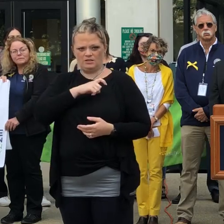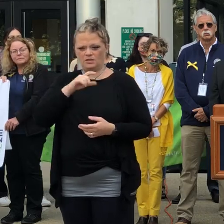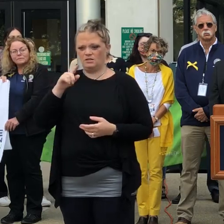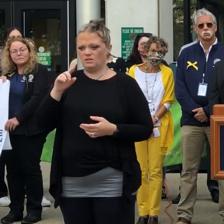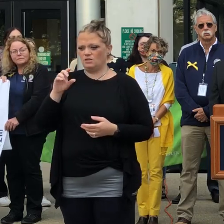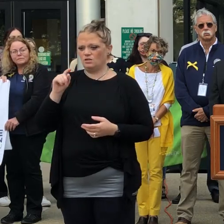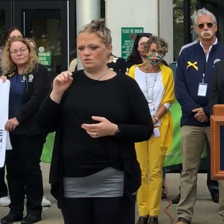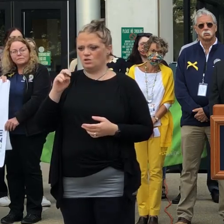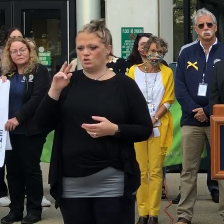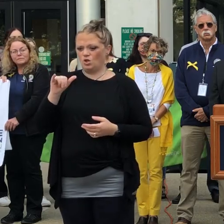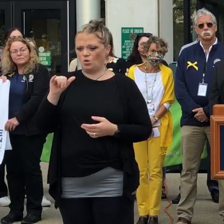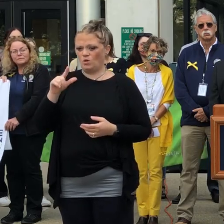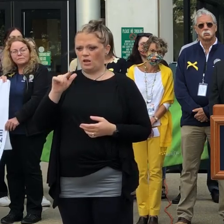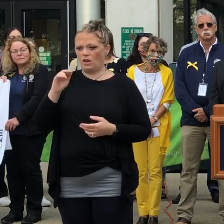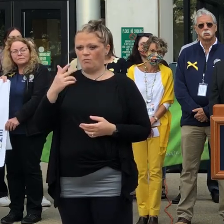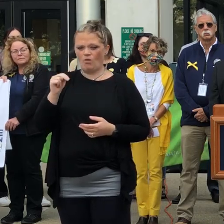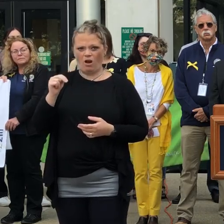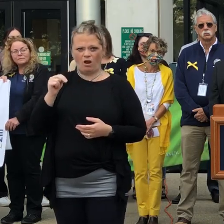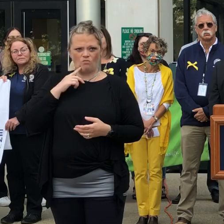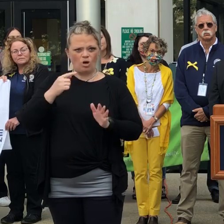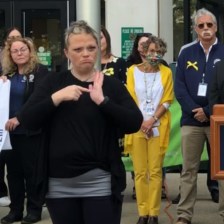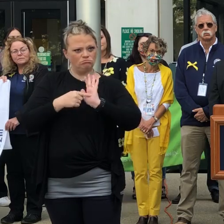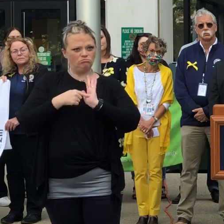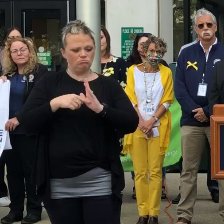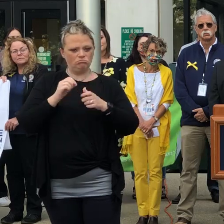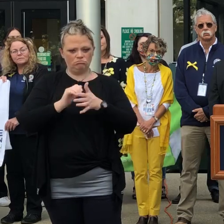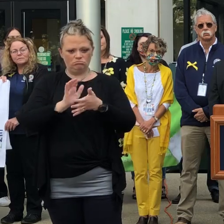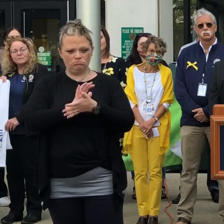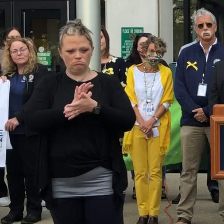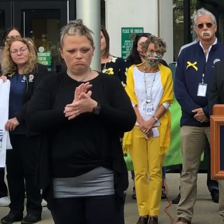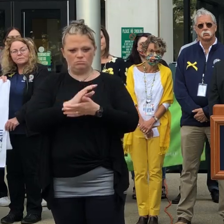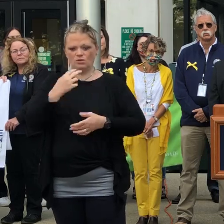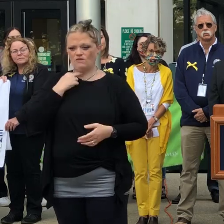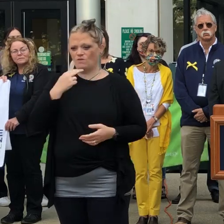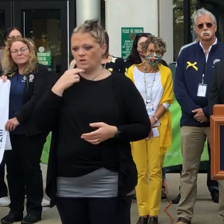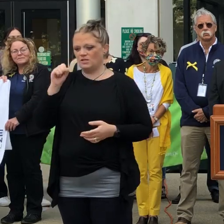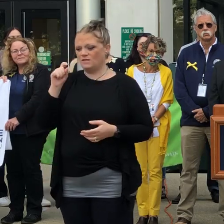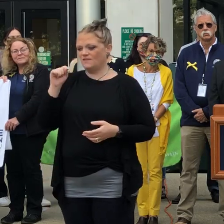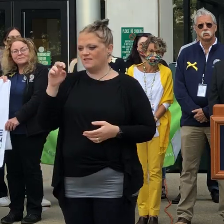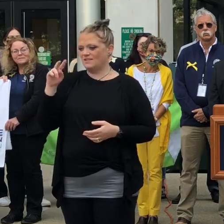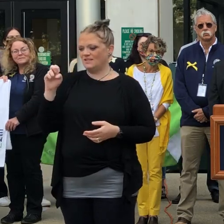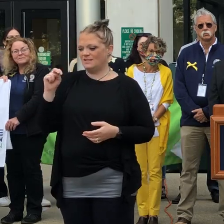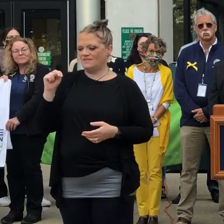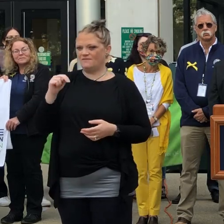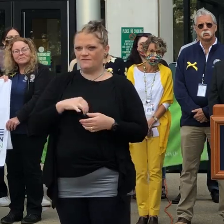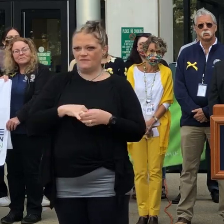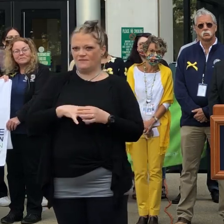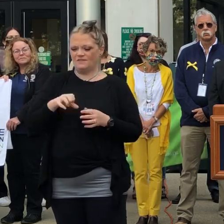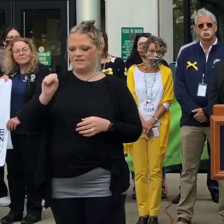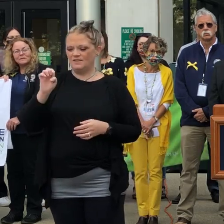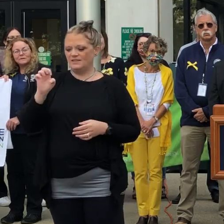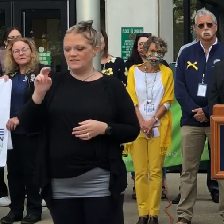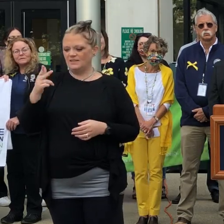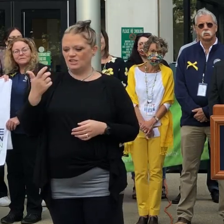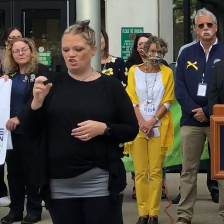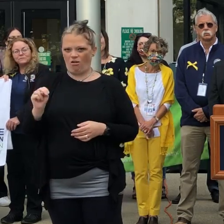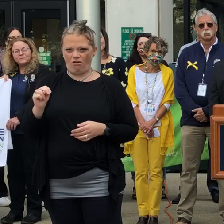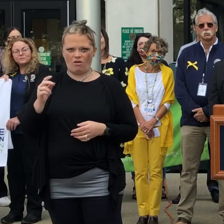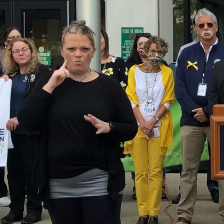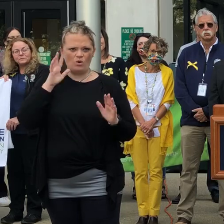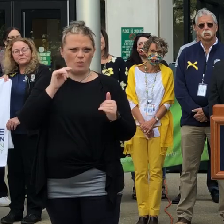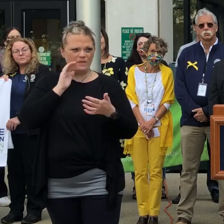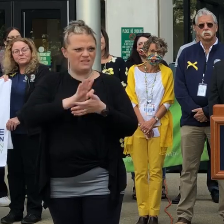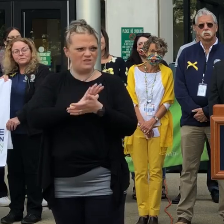were featured in this video with the voice of Steve Cishon. We hope this video will increase awareness